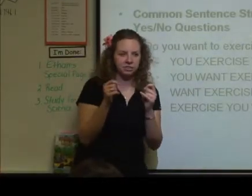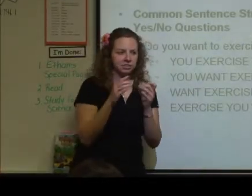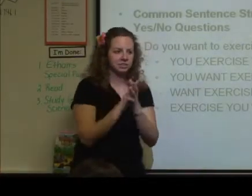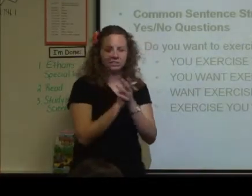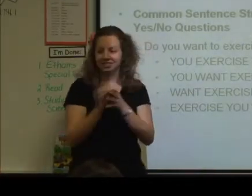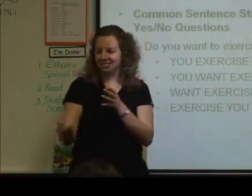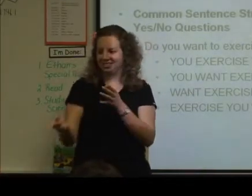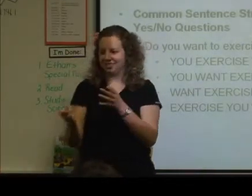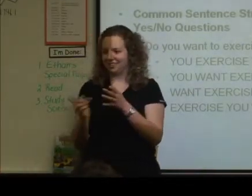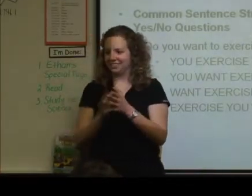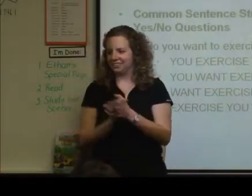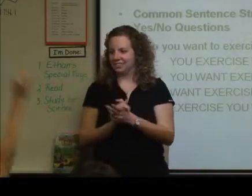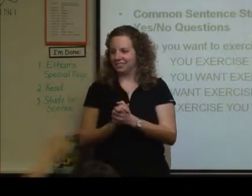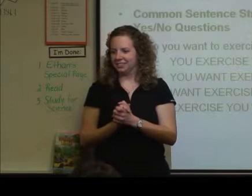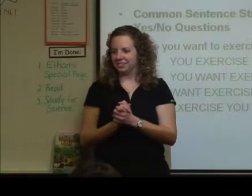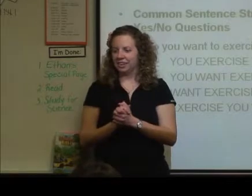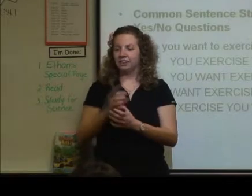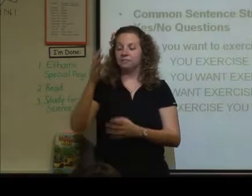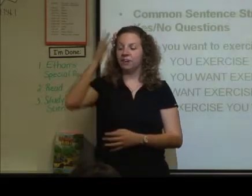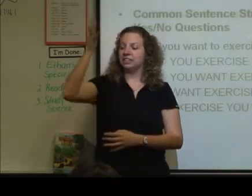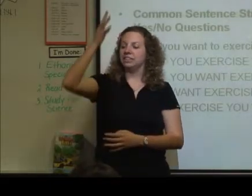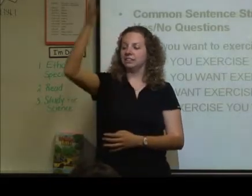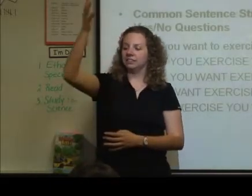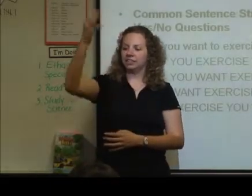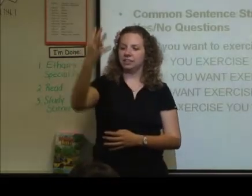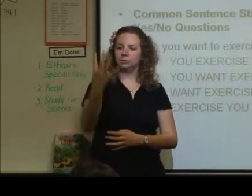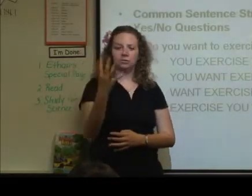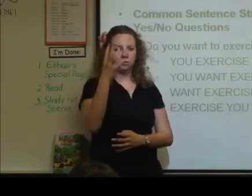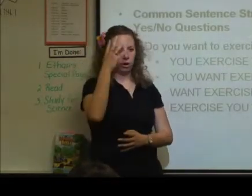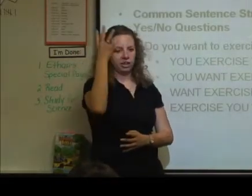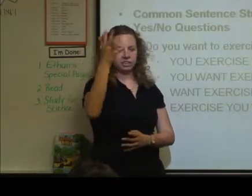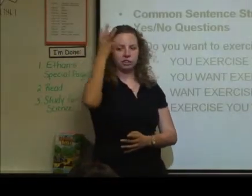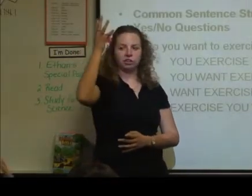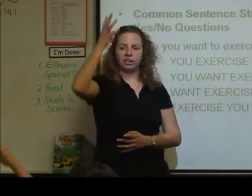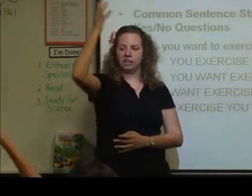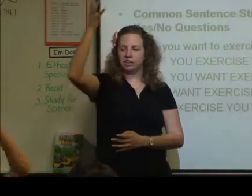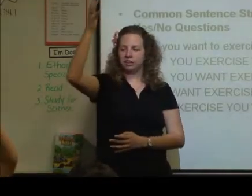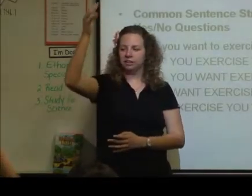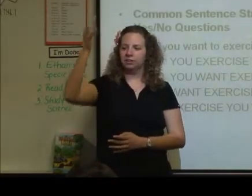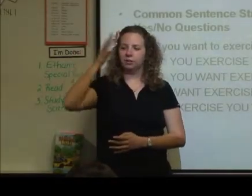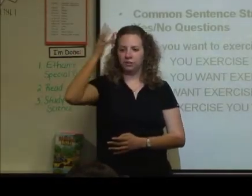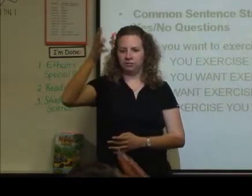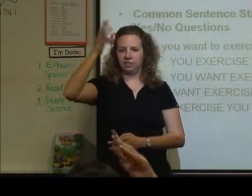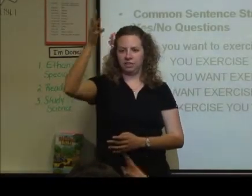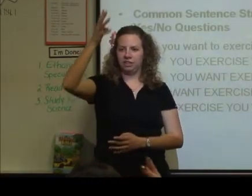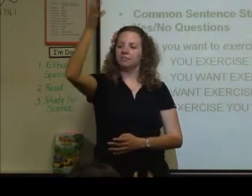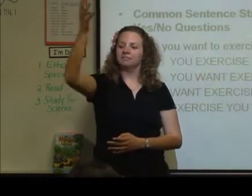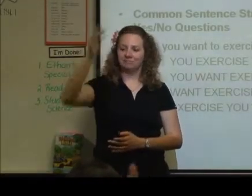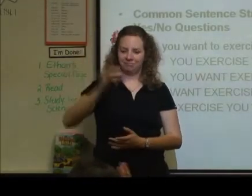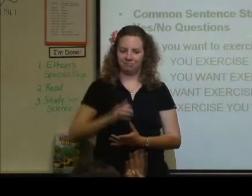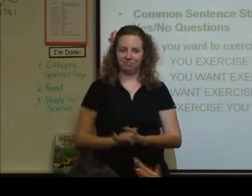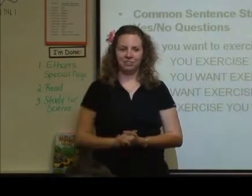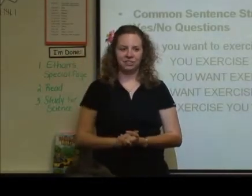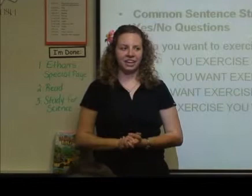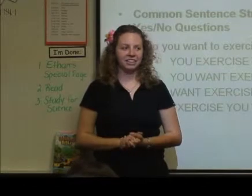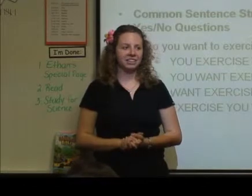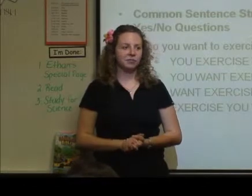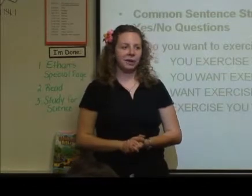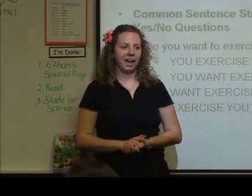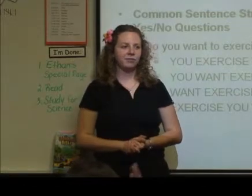else? Inventing. So I guess before it's like creating or inventing. Okay, does everybody have